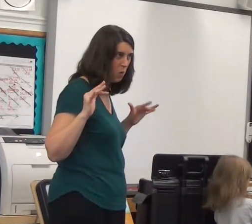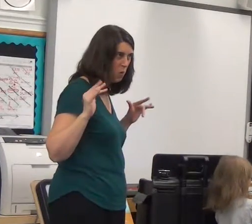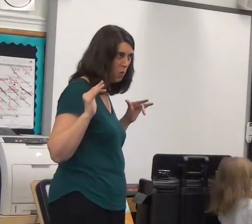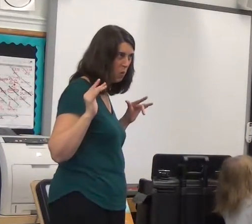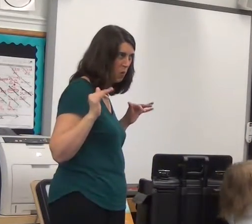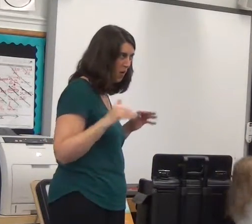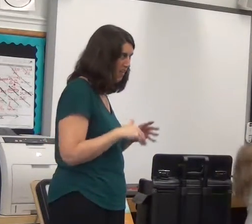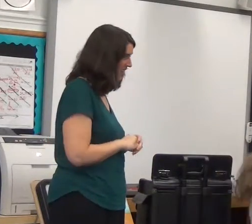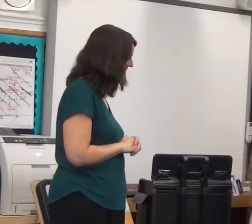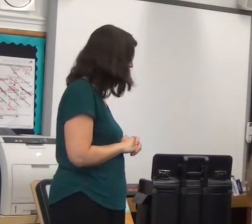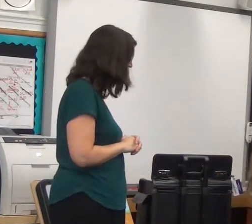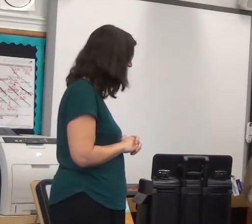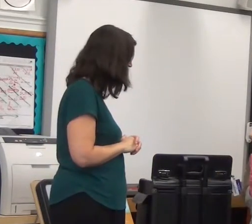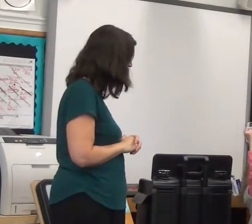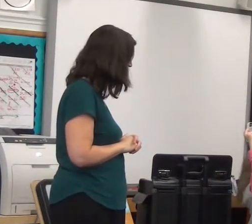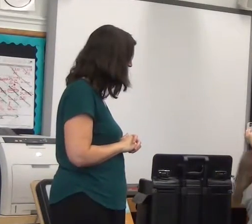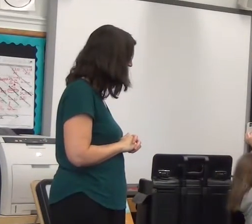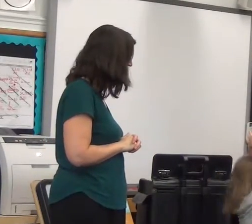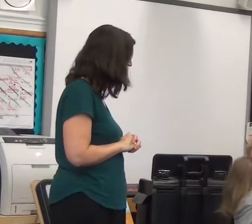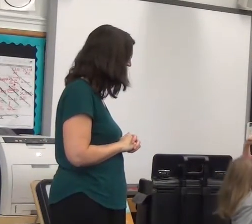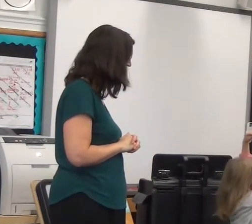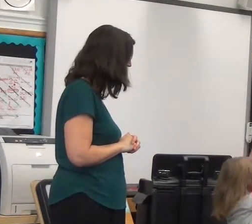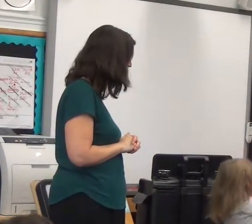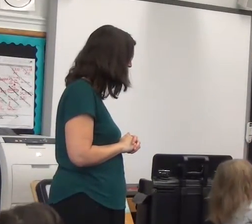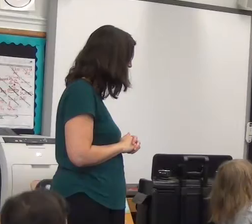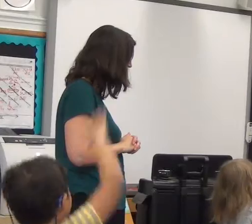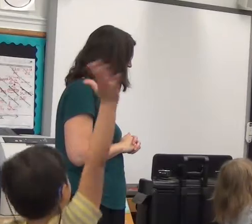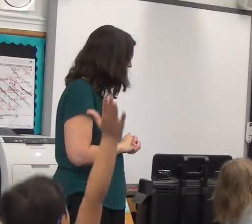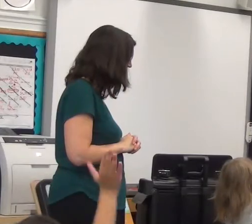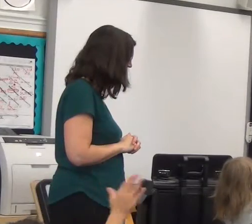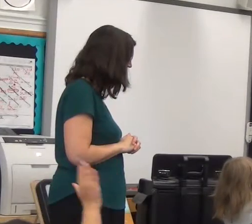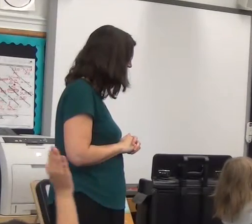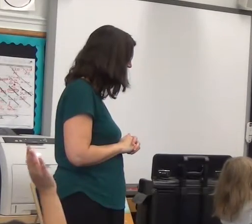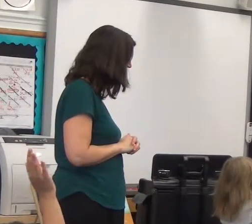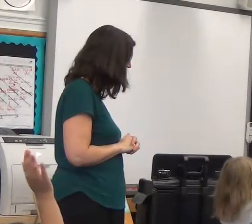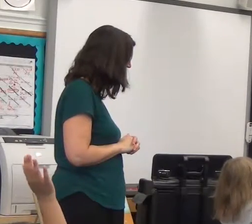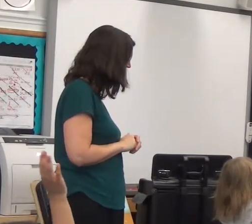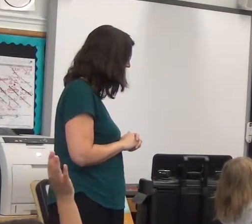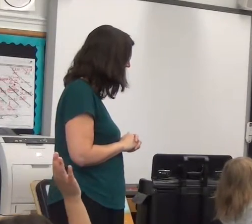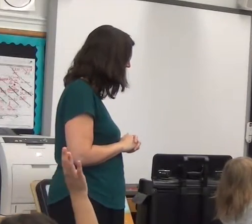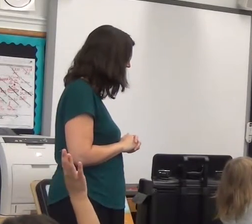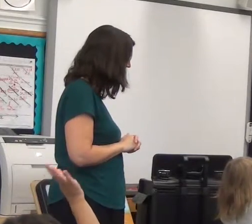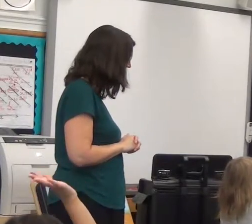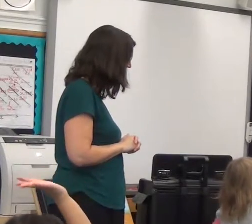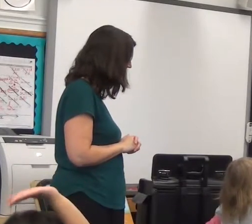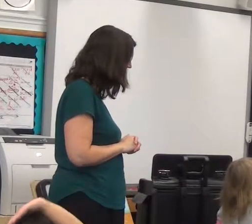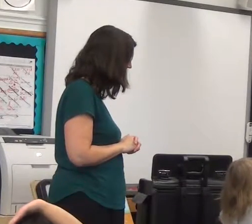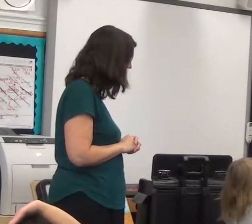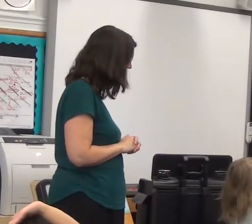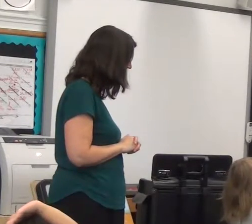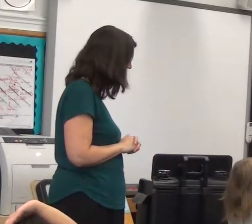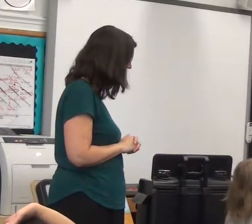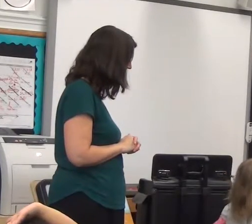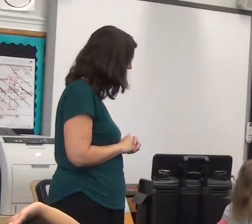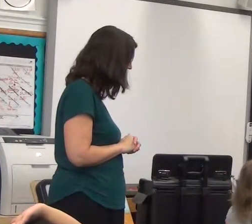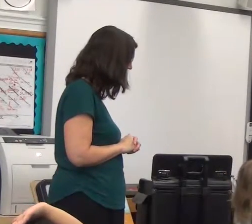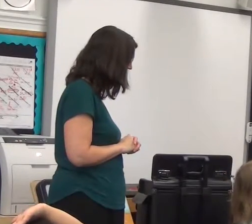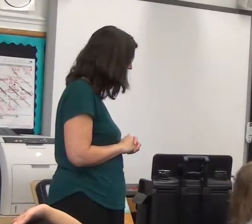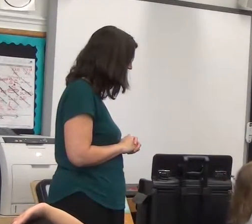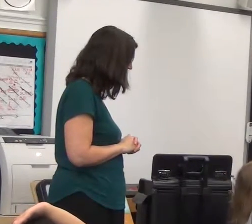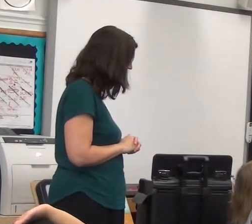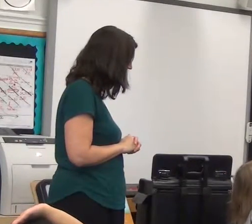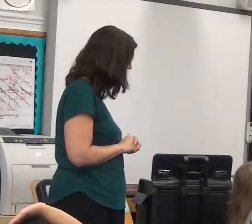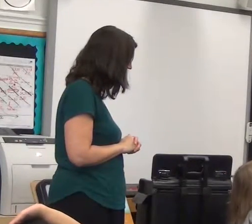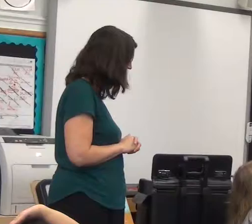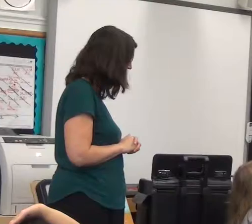Yeah. Look at her. We're going to do this again. Watch close. Can you see the ball in